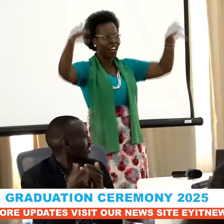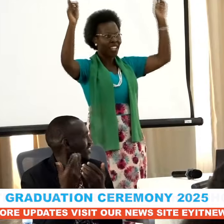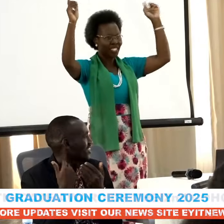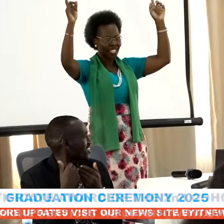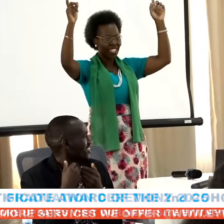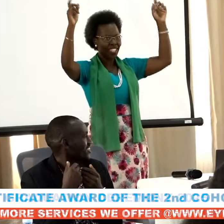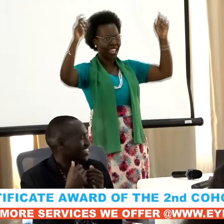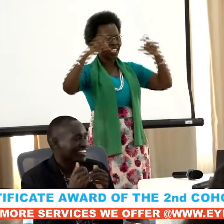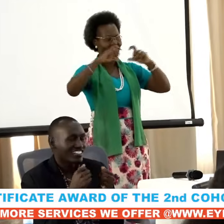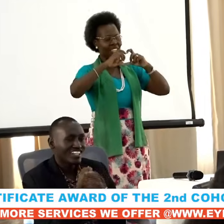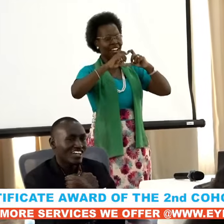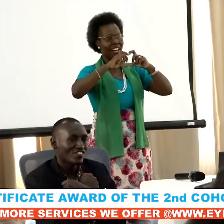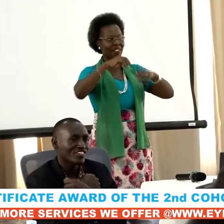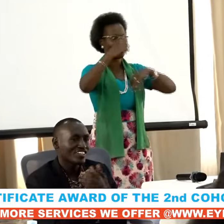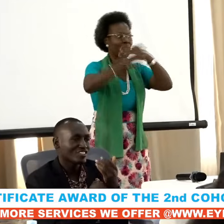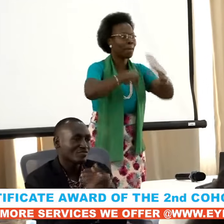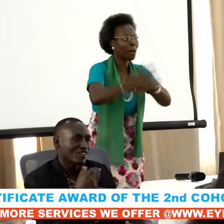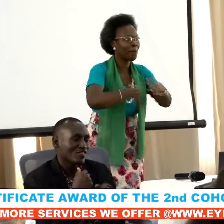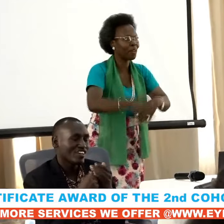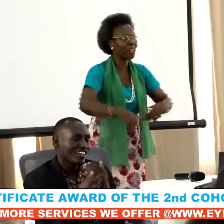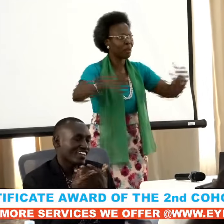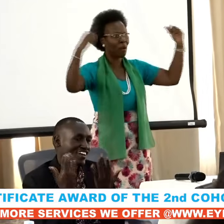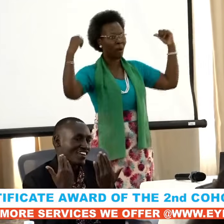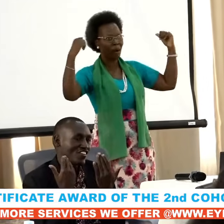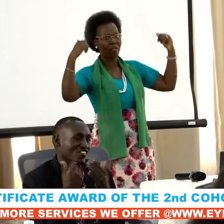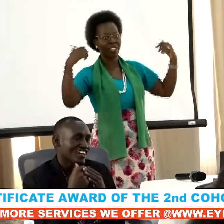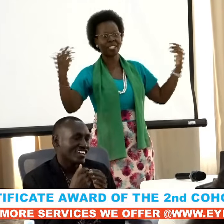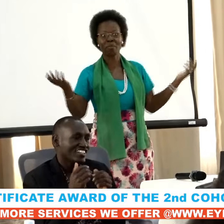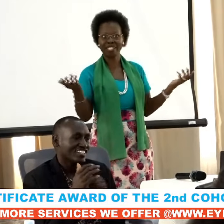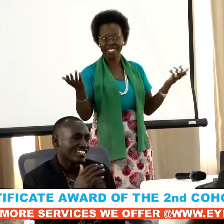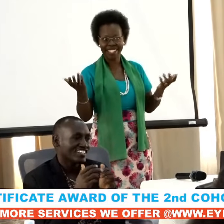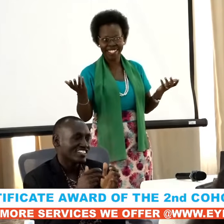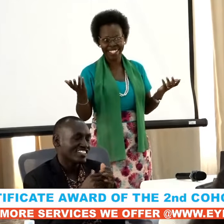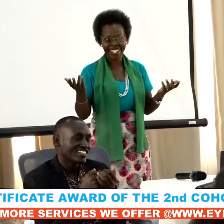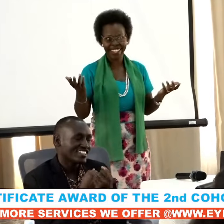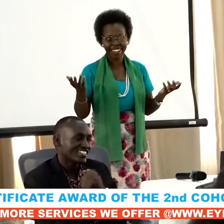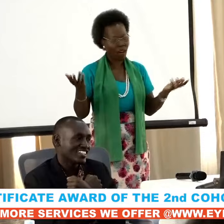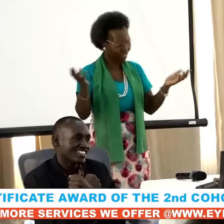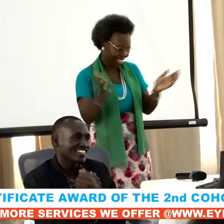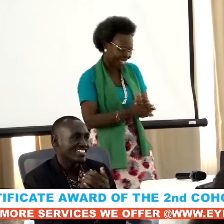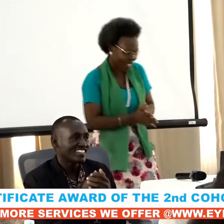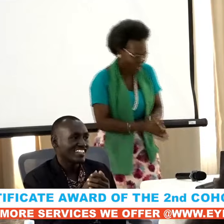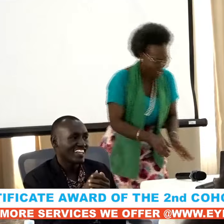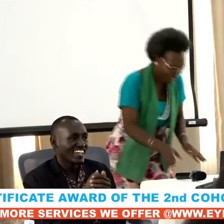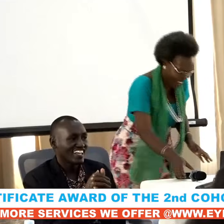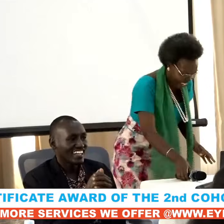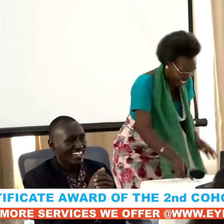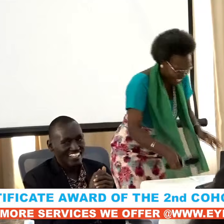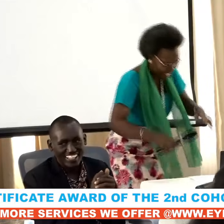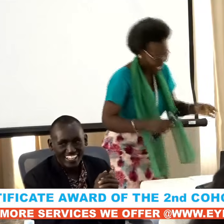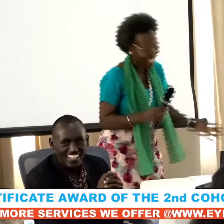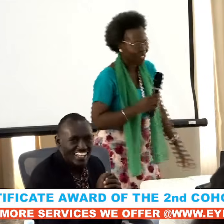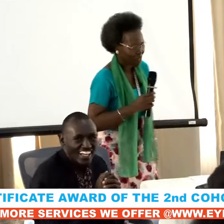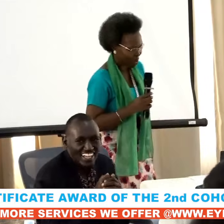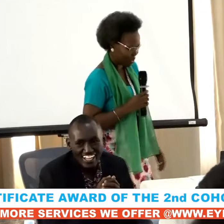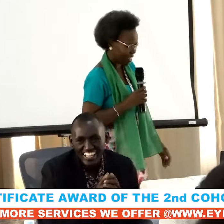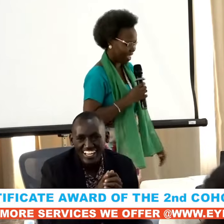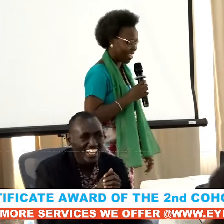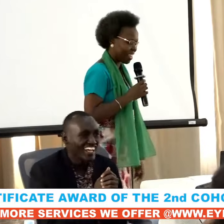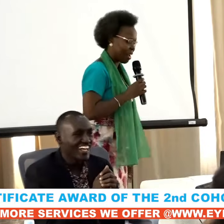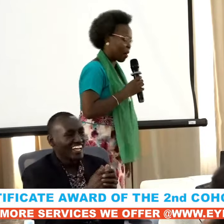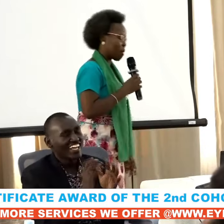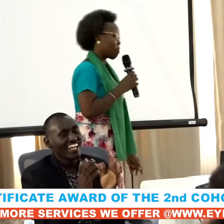over. Jesus' love is bubbling over. Does it make sense? Okay, so we tried. So that's what we're